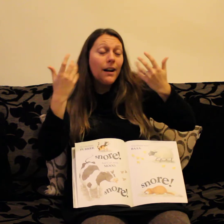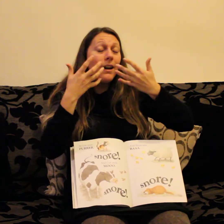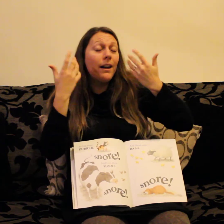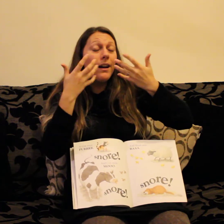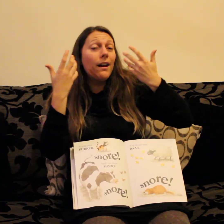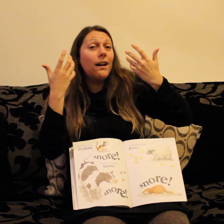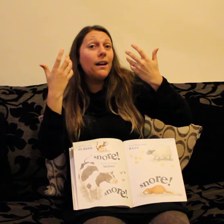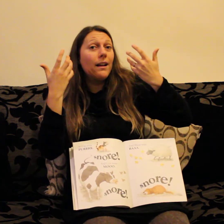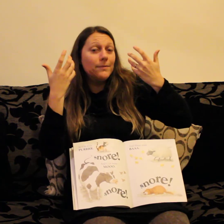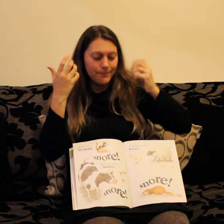purr,